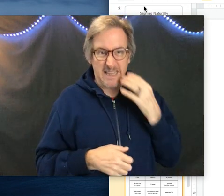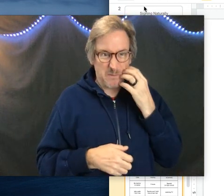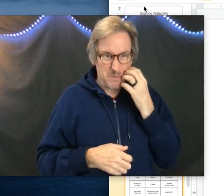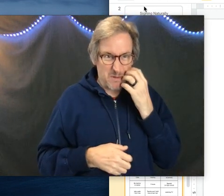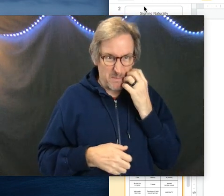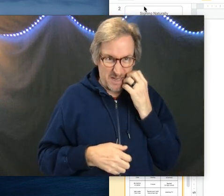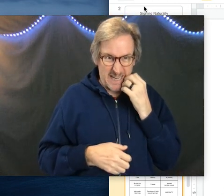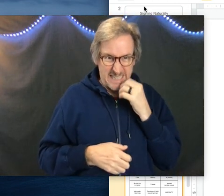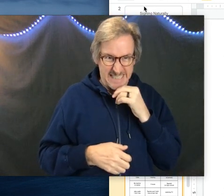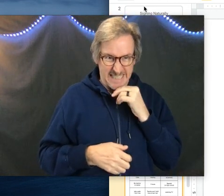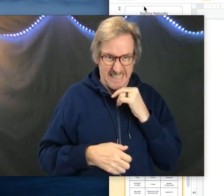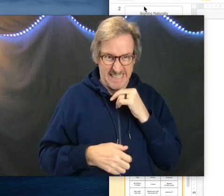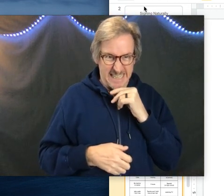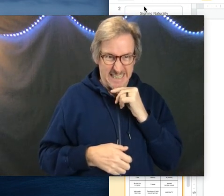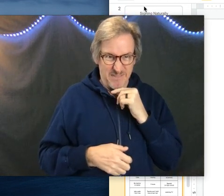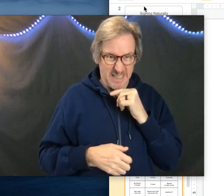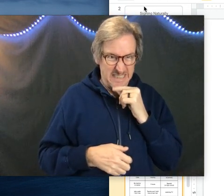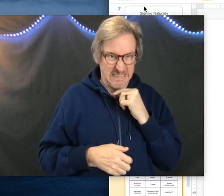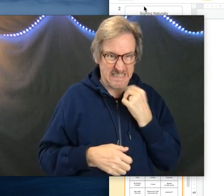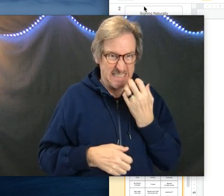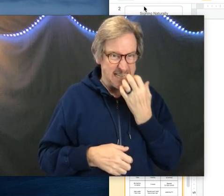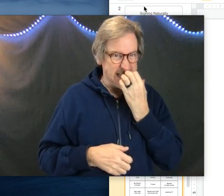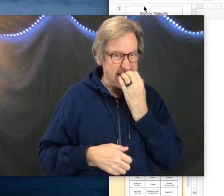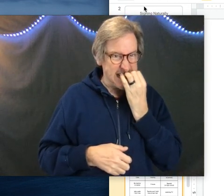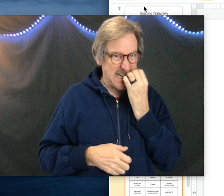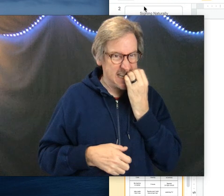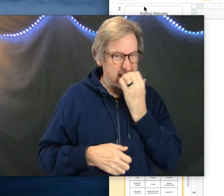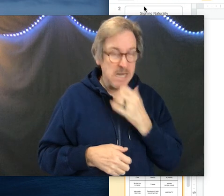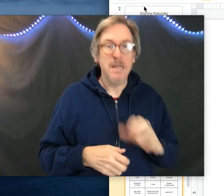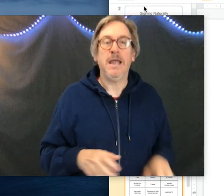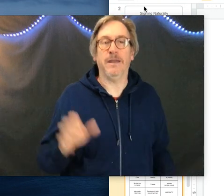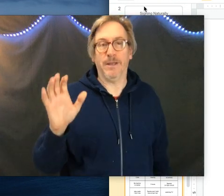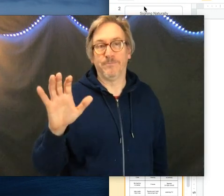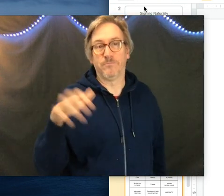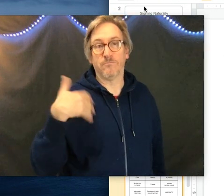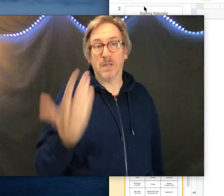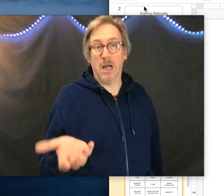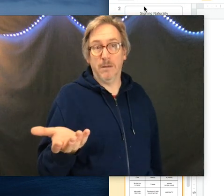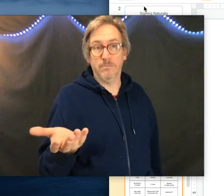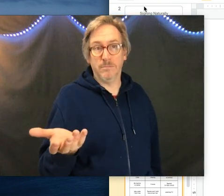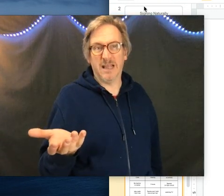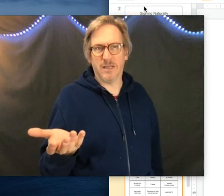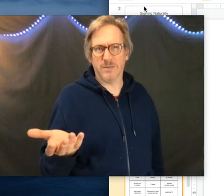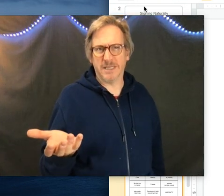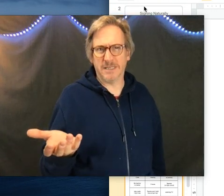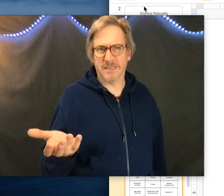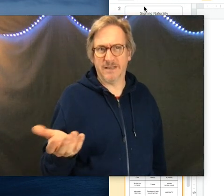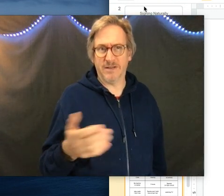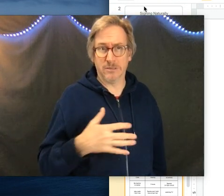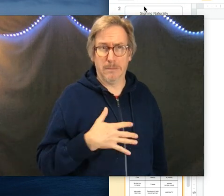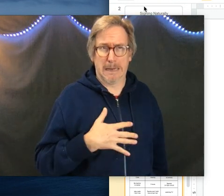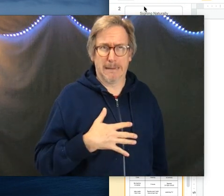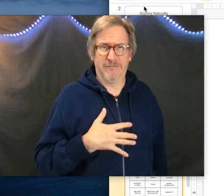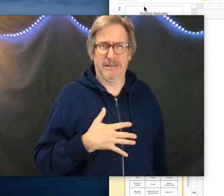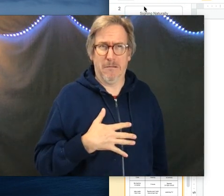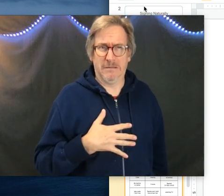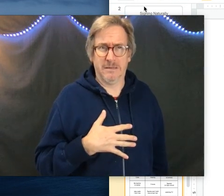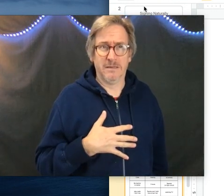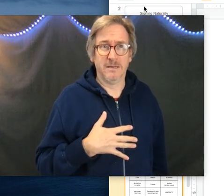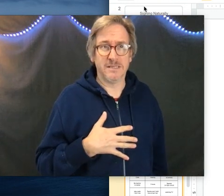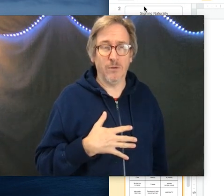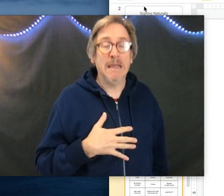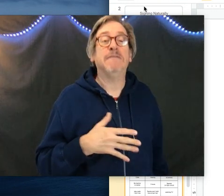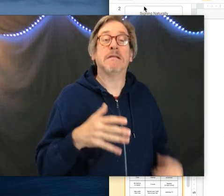Actually, I think it was probably 60s and 70s. Anyway, yeah, I think it was 60s and 70s. Oh my God, I'm feeling